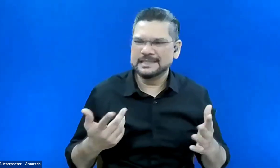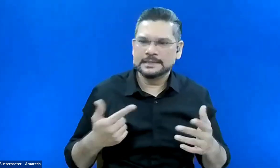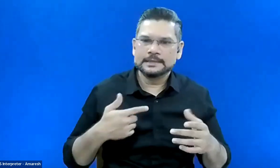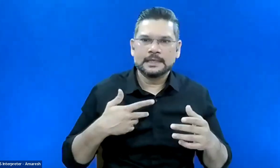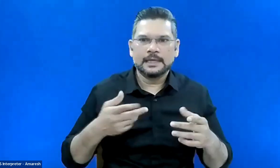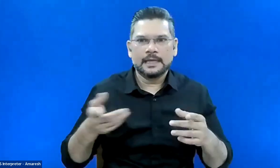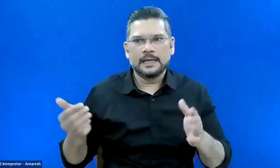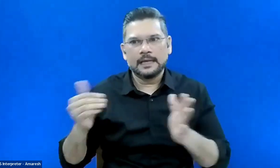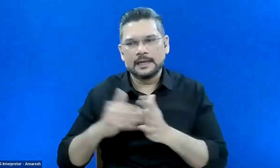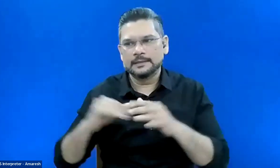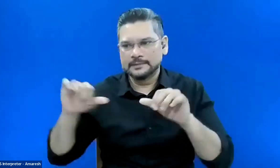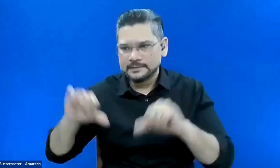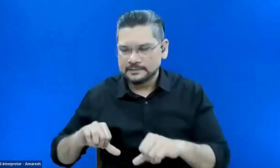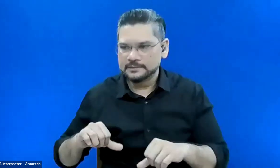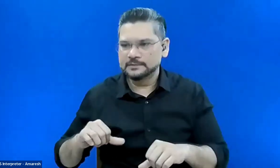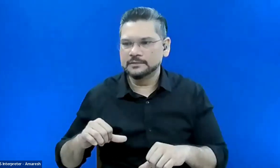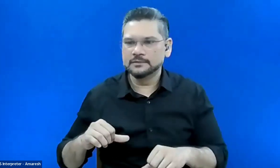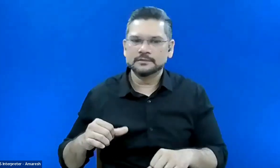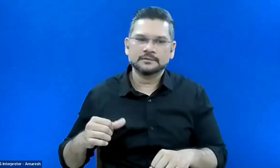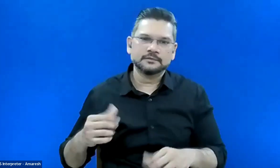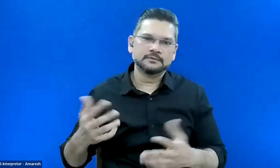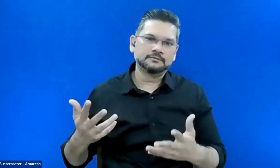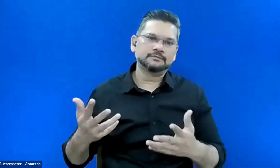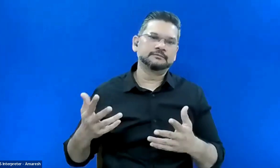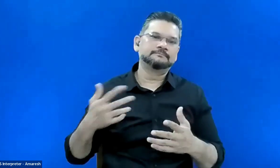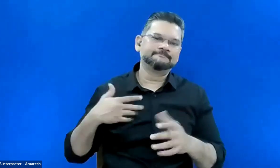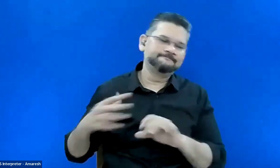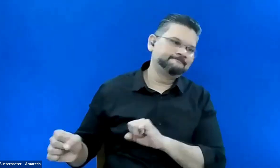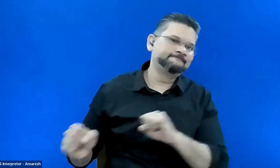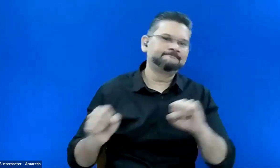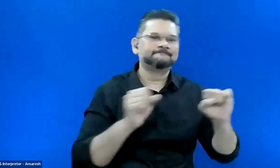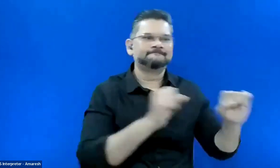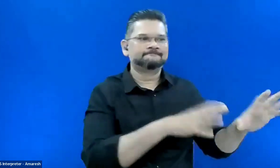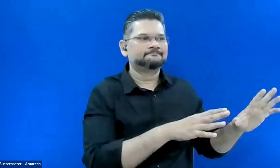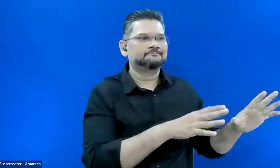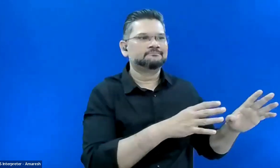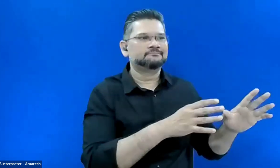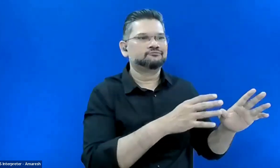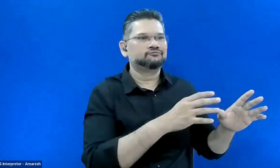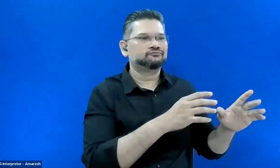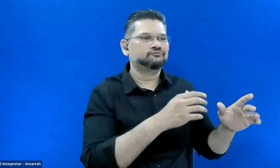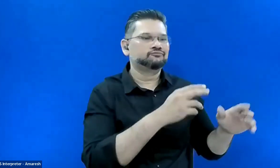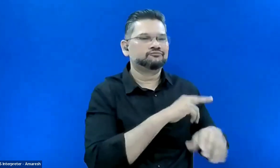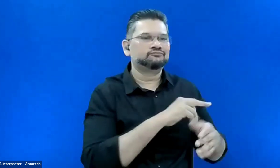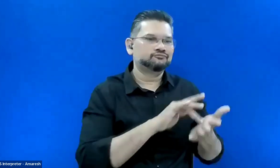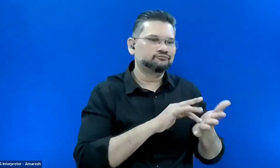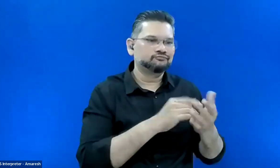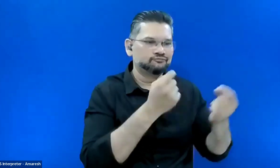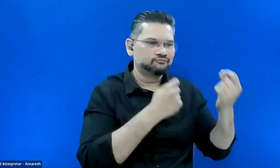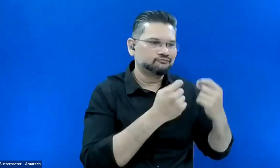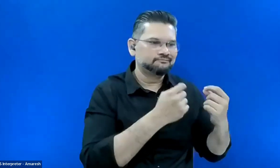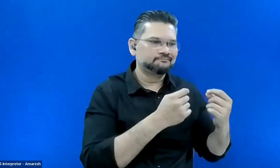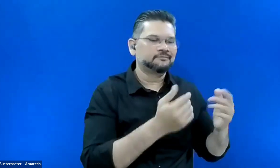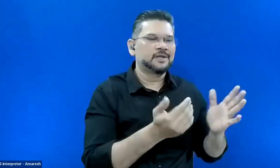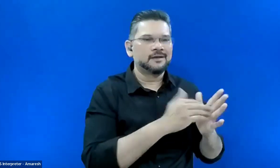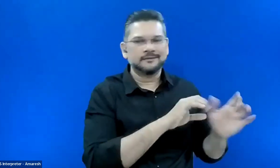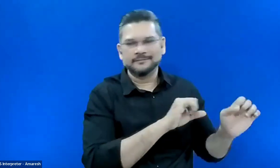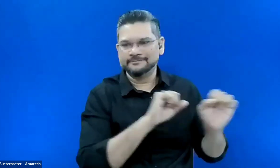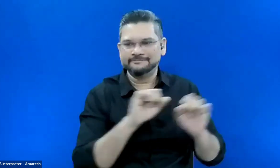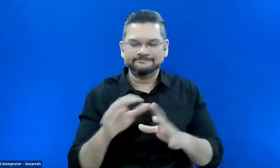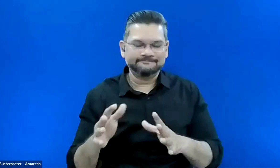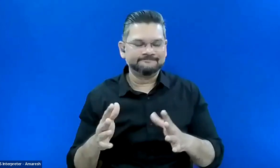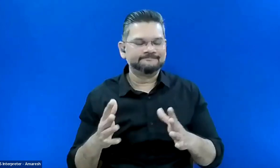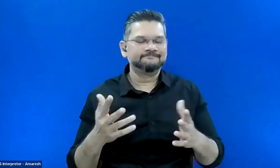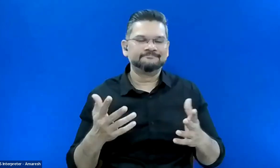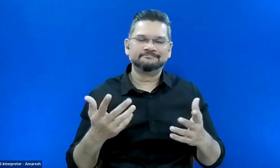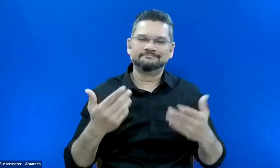get the help you need, and then we can bring you back when you're okay. And this worsens our well-being. And the